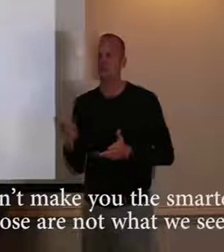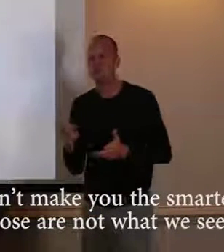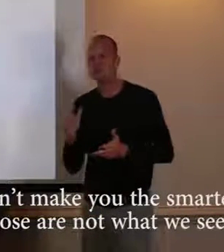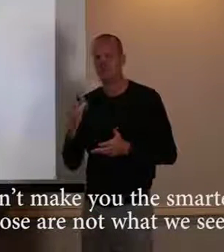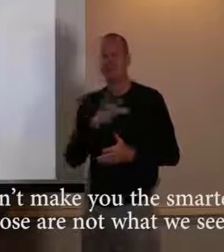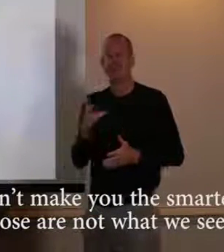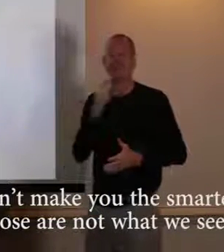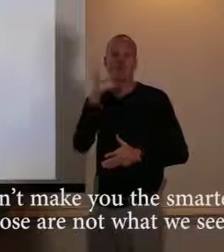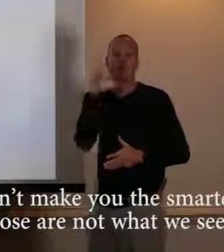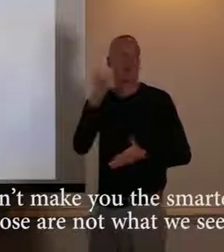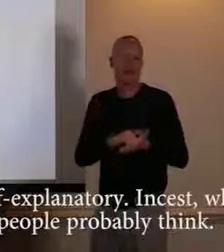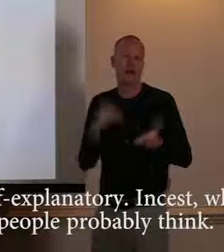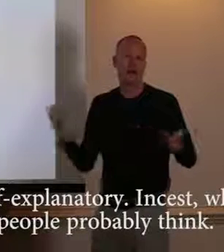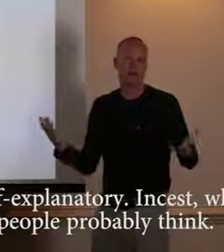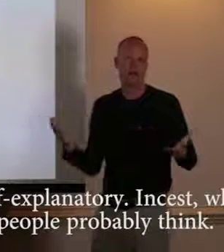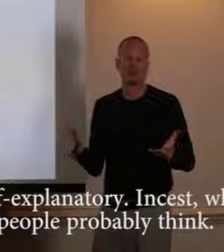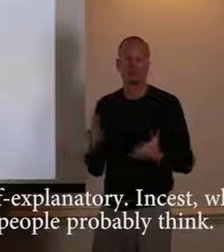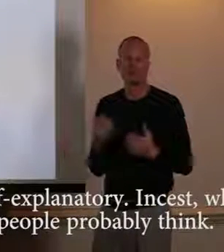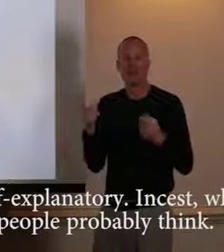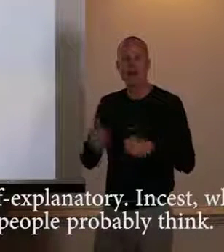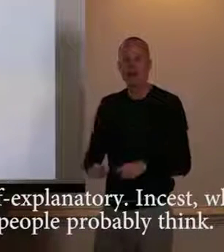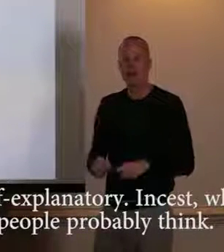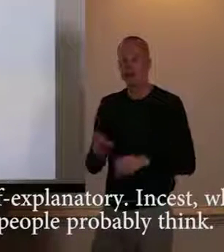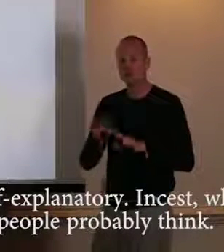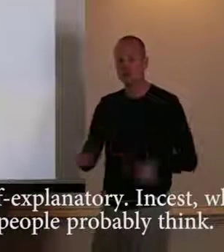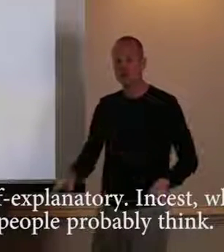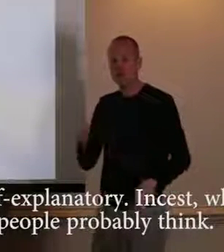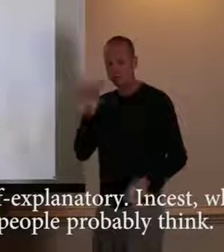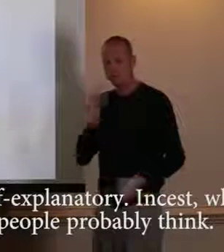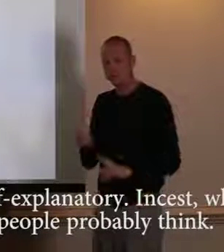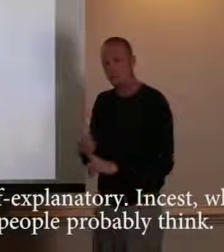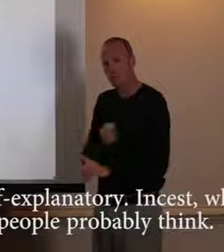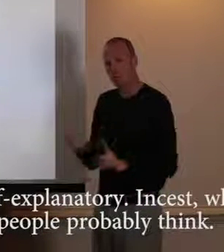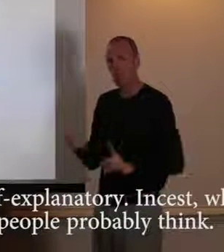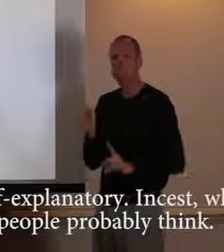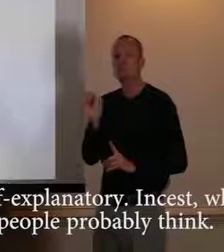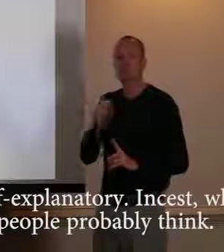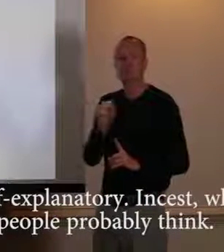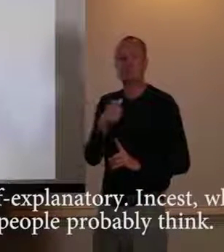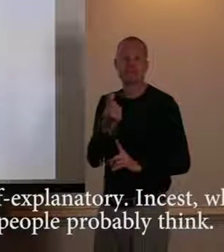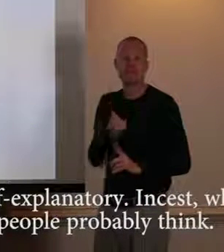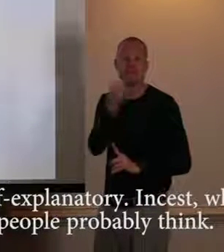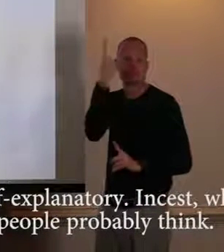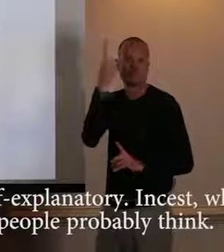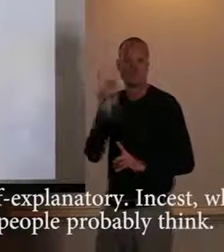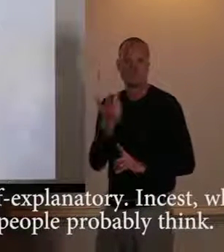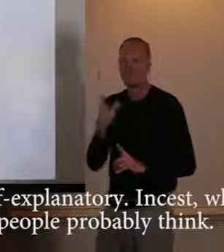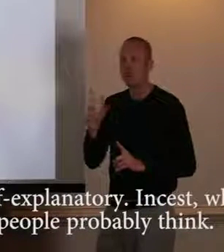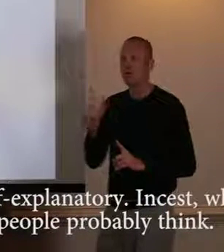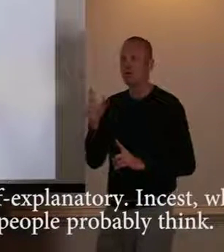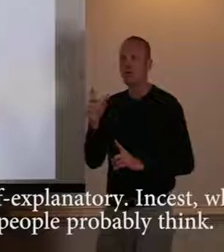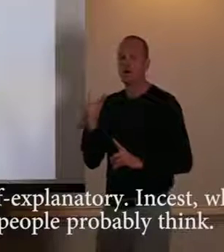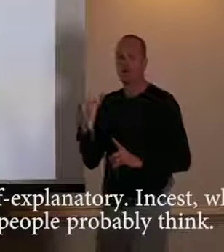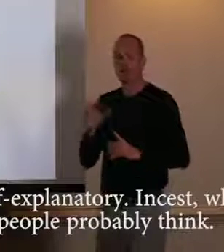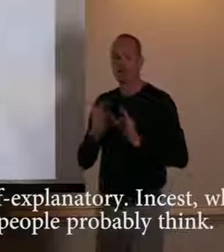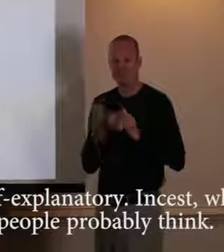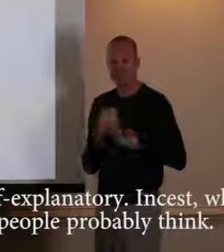see. Child sexual abuse, pretty self-explanatory. Incest, which is much more